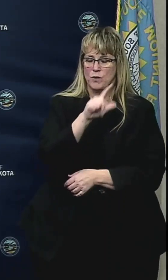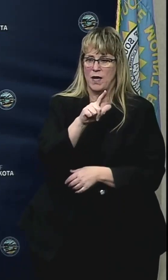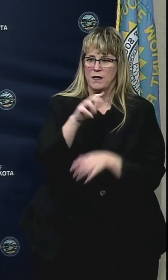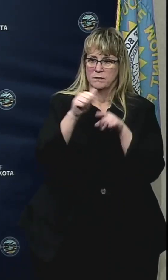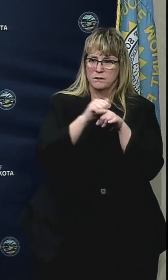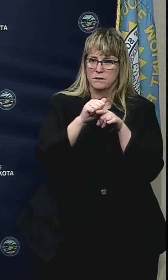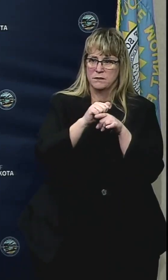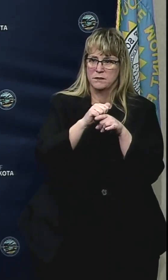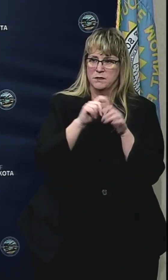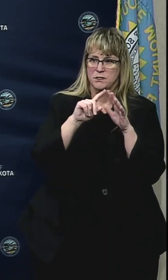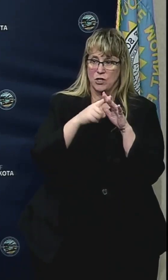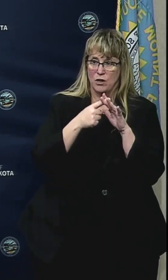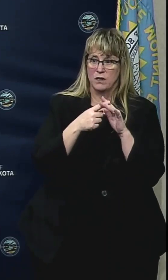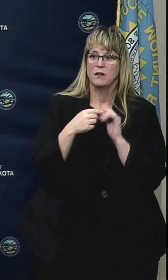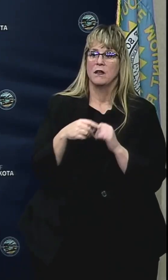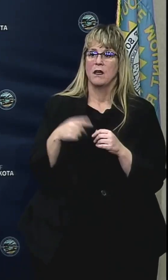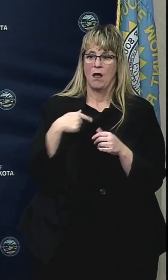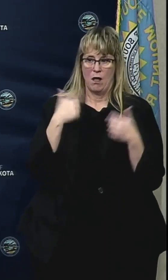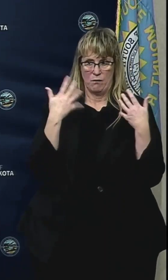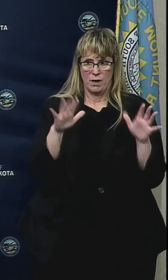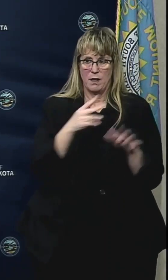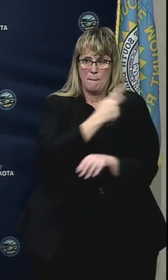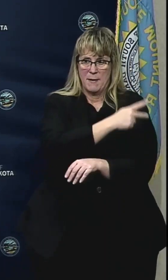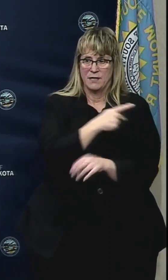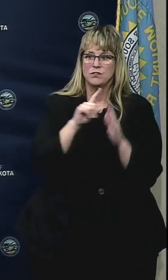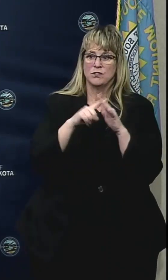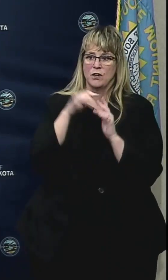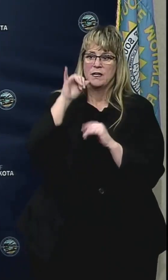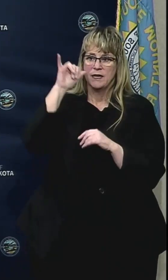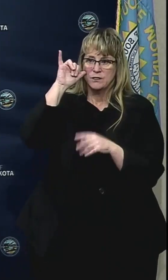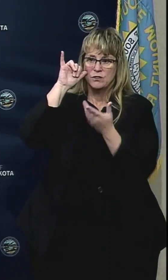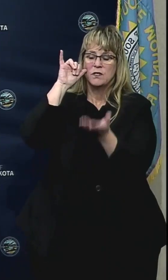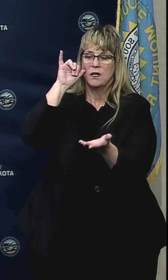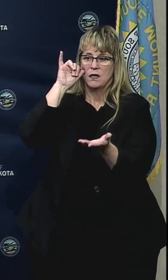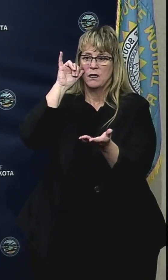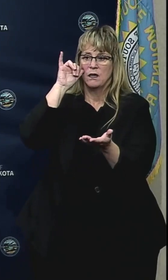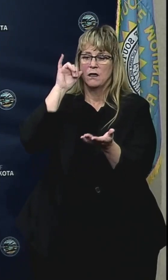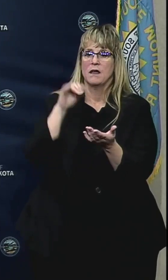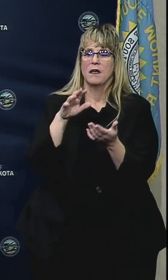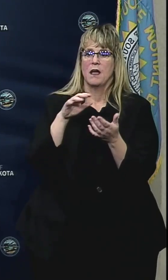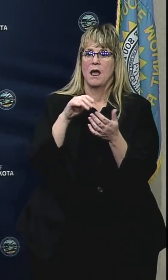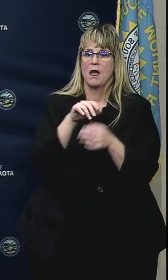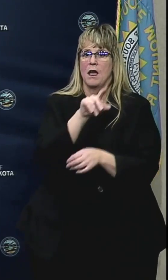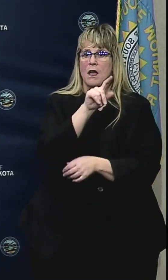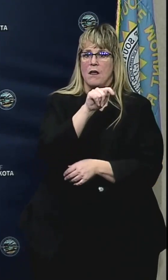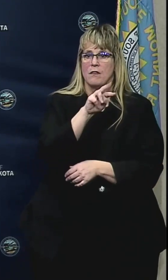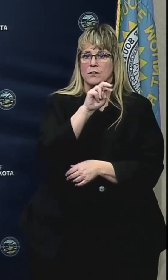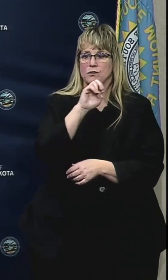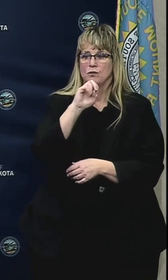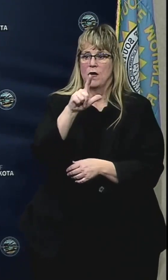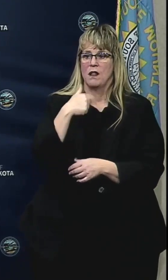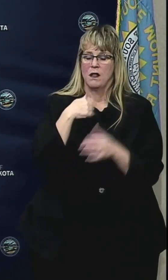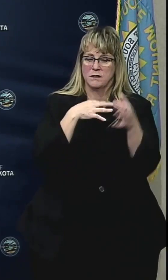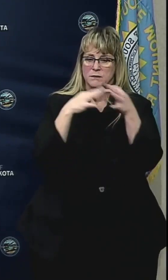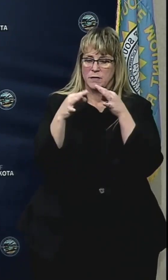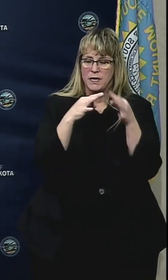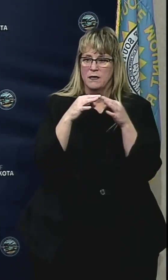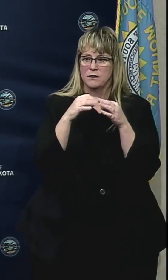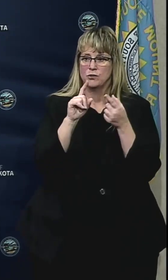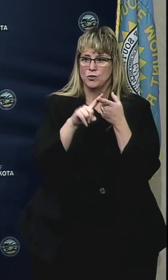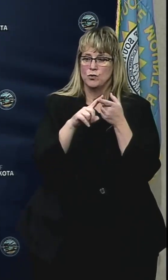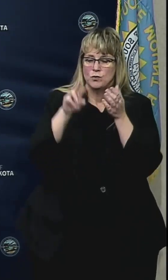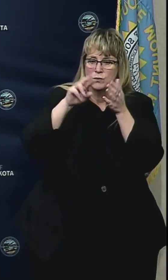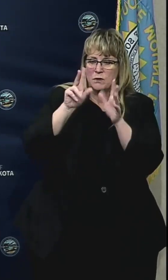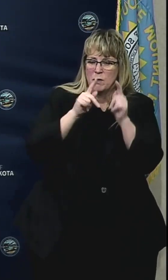They started giving patients doses already as of yesterday. The trial, I'll leave to the researchers to give you details on